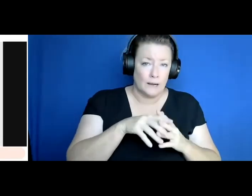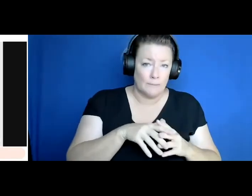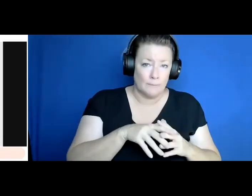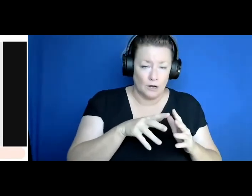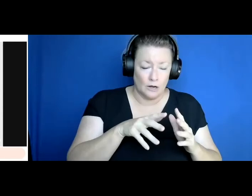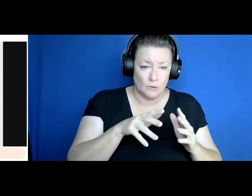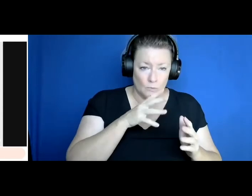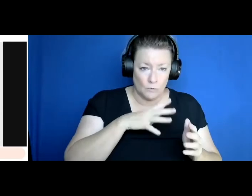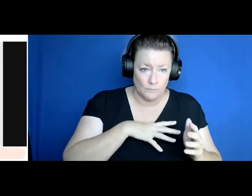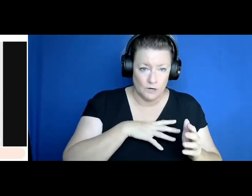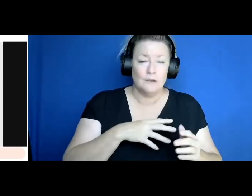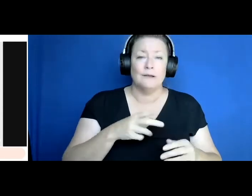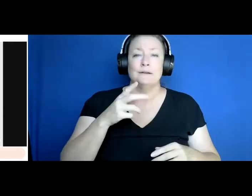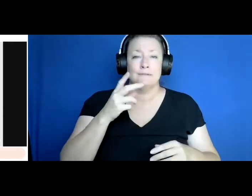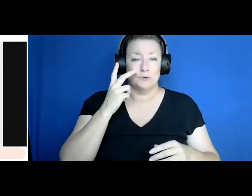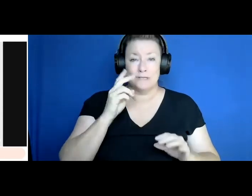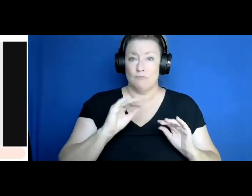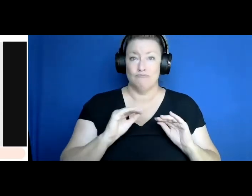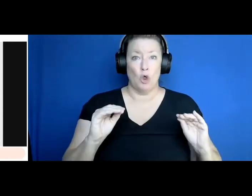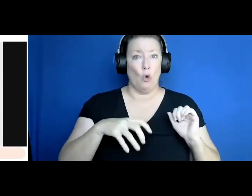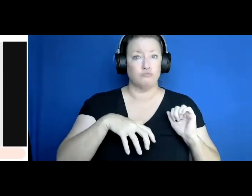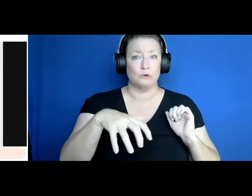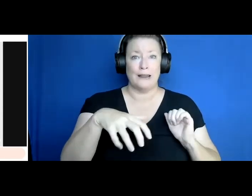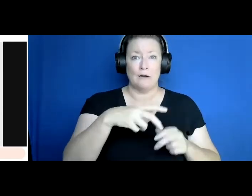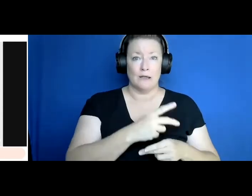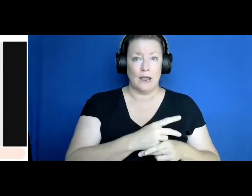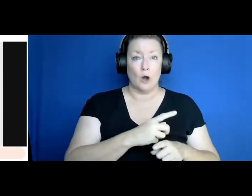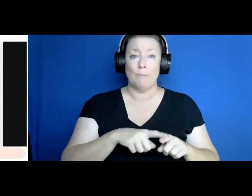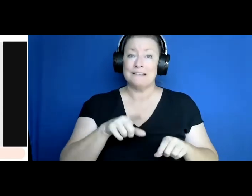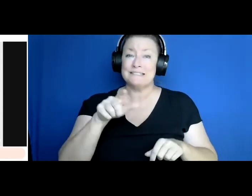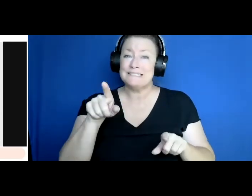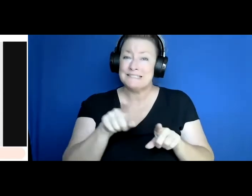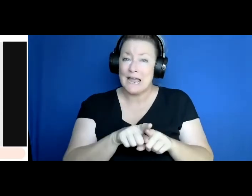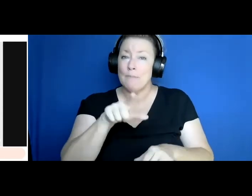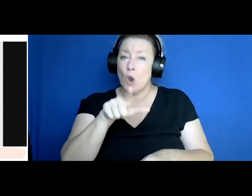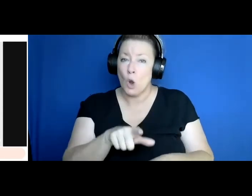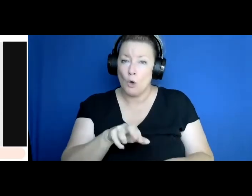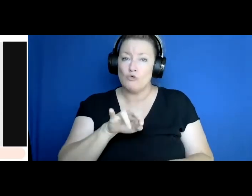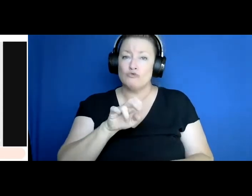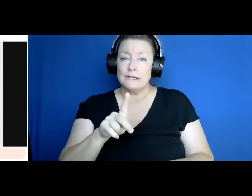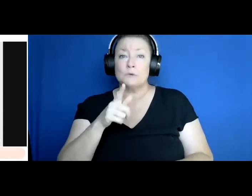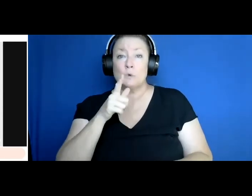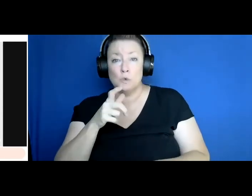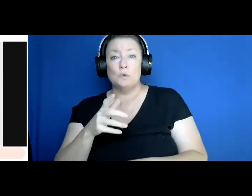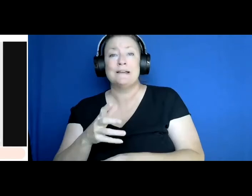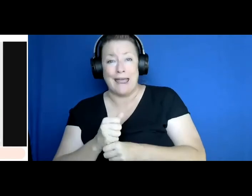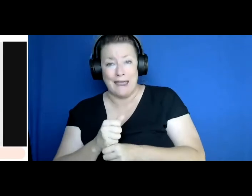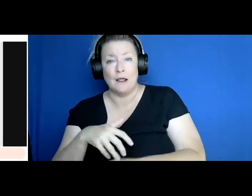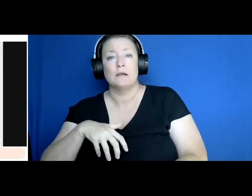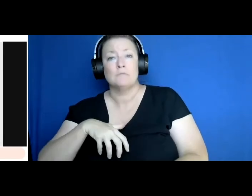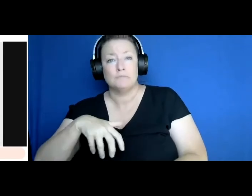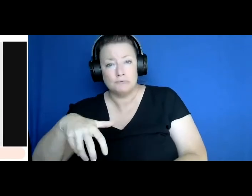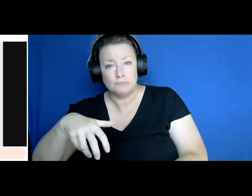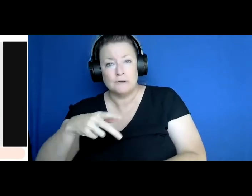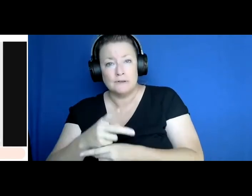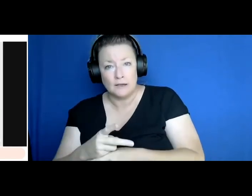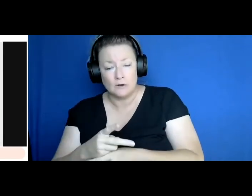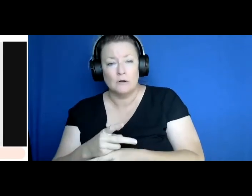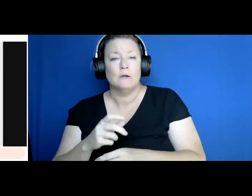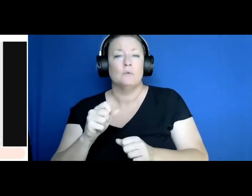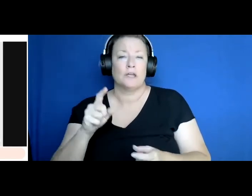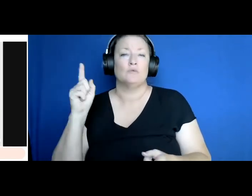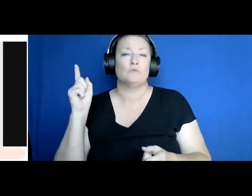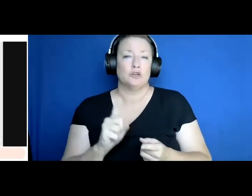prenatal care could have the same low risk as those who do receive the care, we could reduce very low birth weight